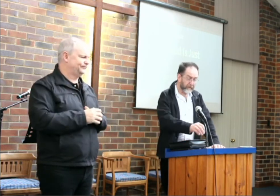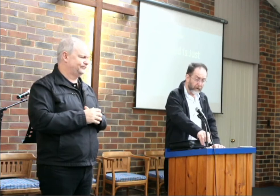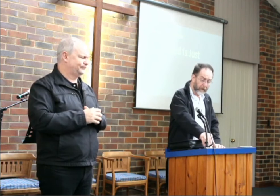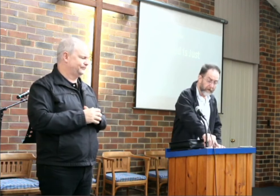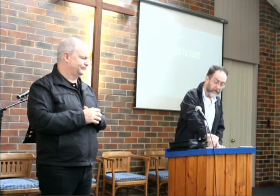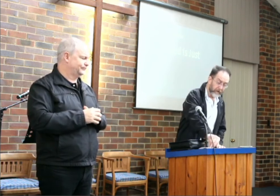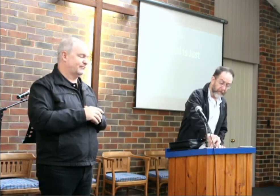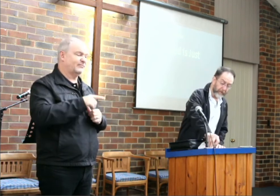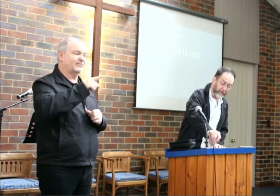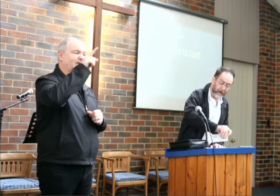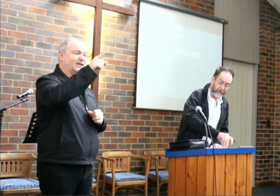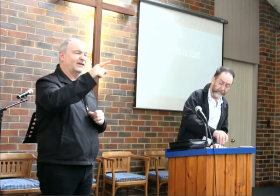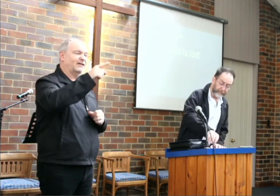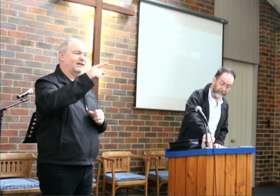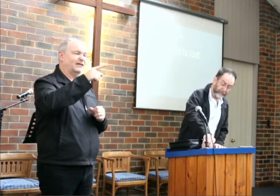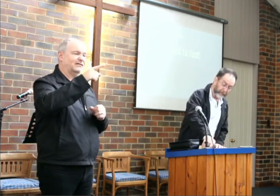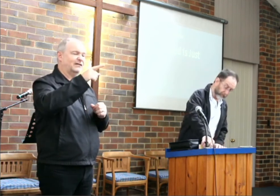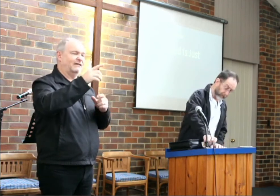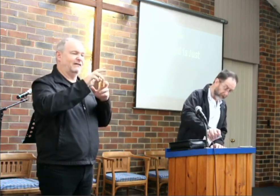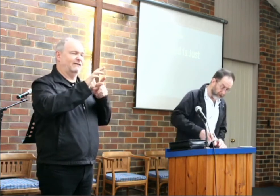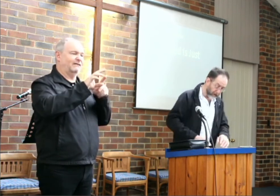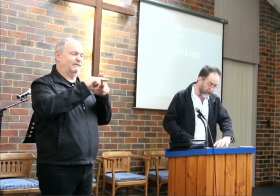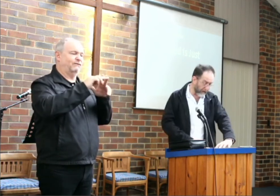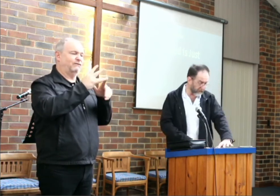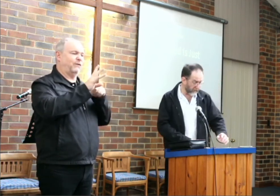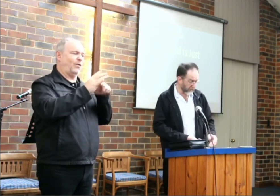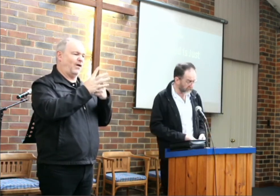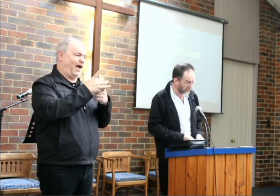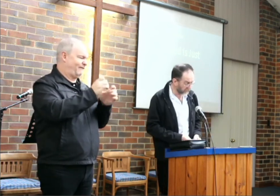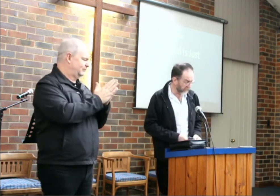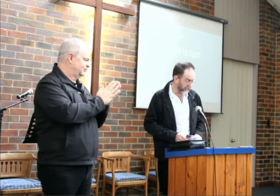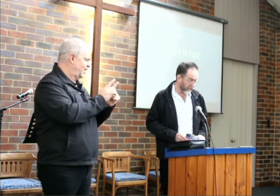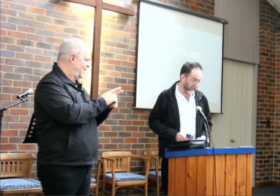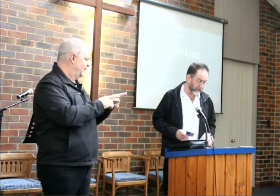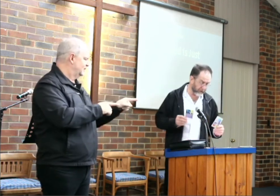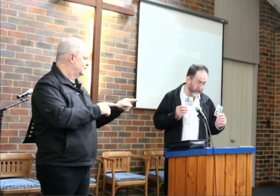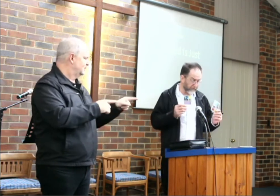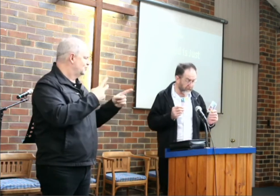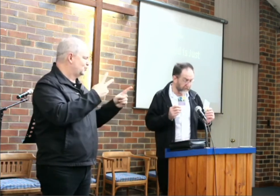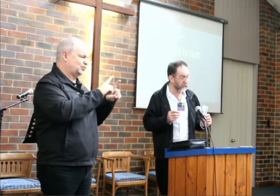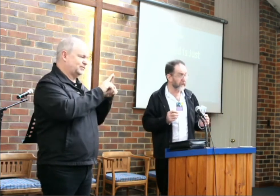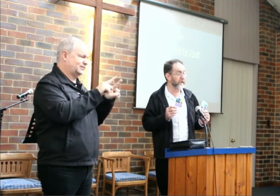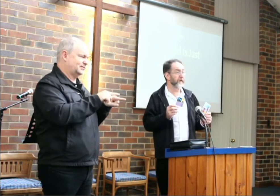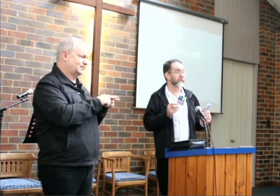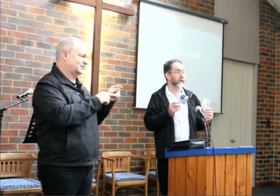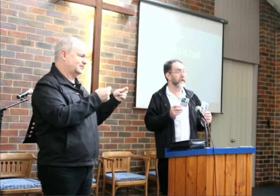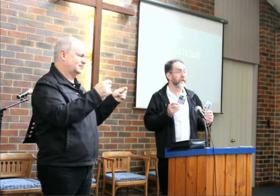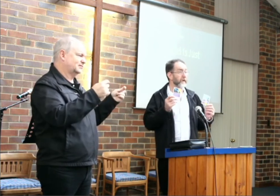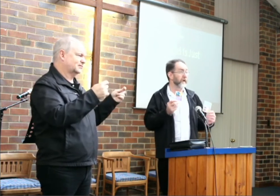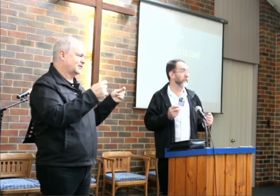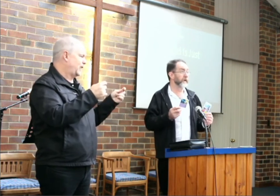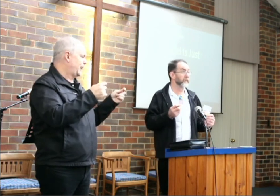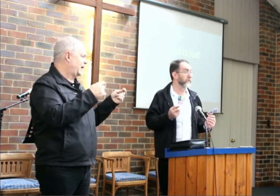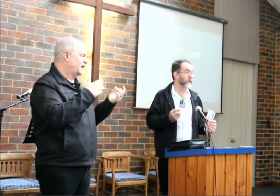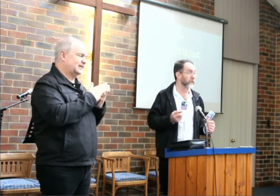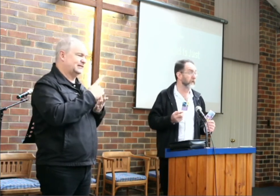in the foyer, there are a couple of tracks. I mentioned that last time I was up here. There are two tracks in the foyer that go